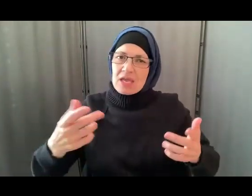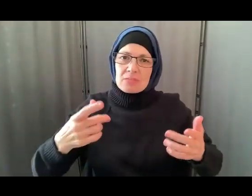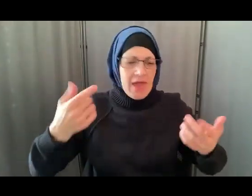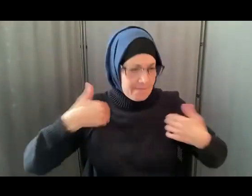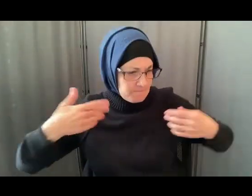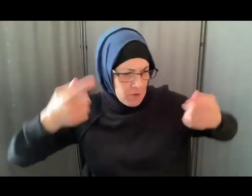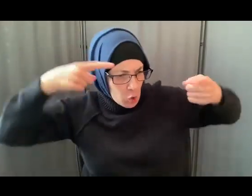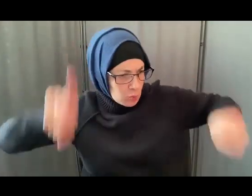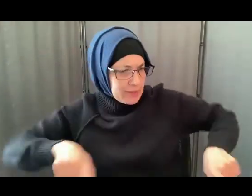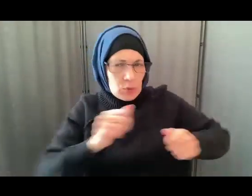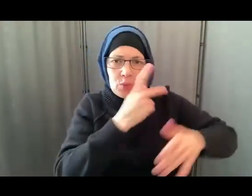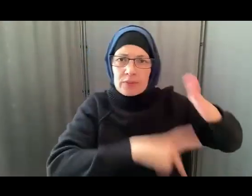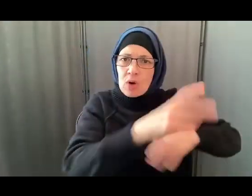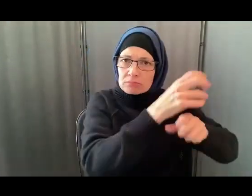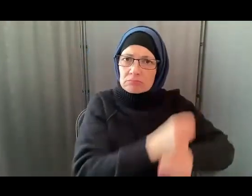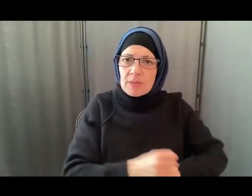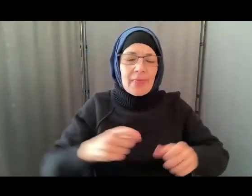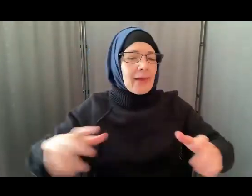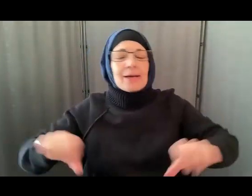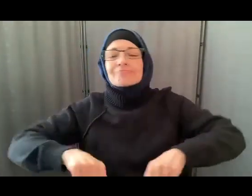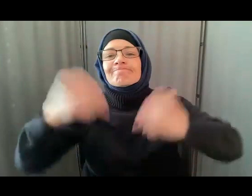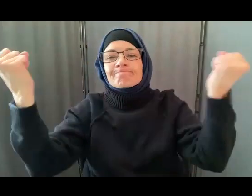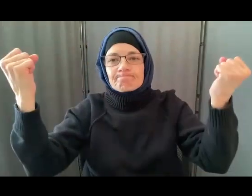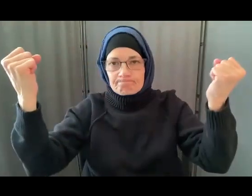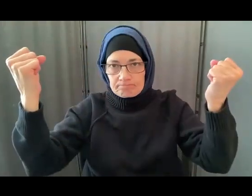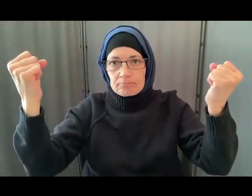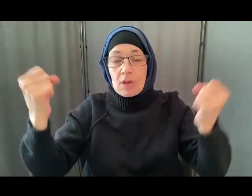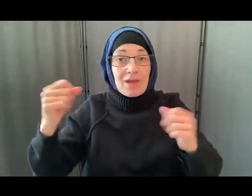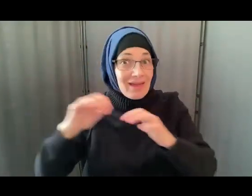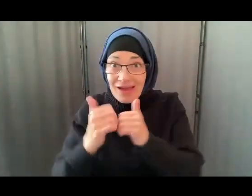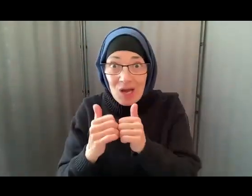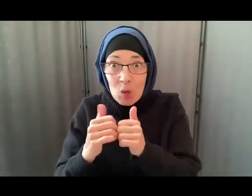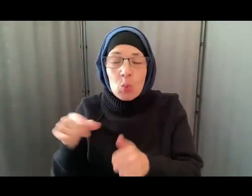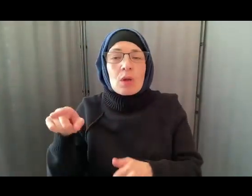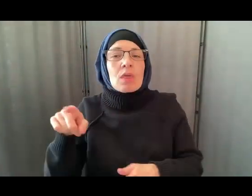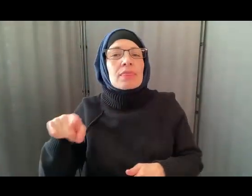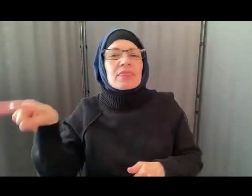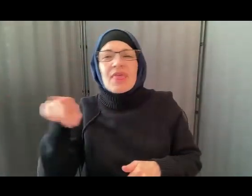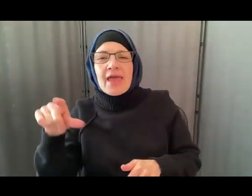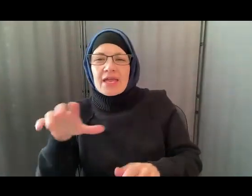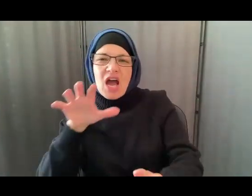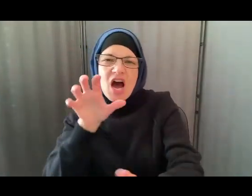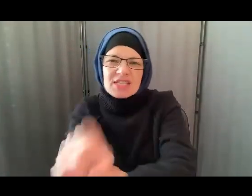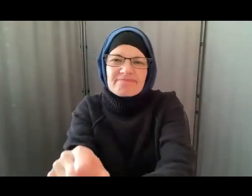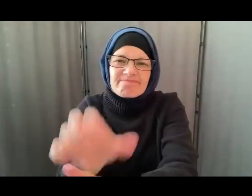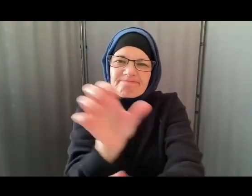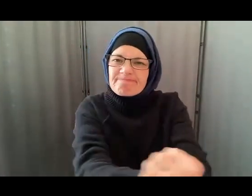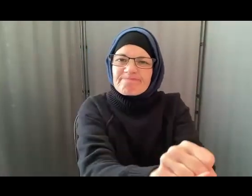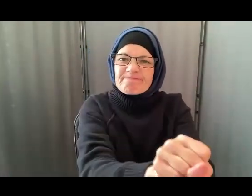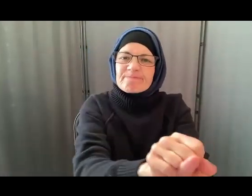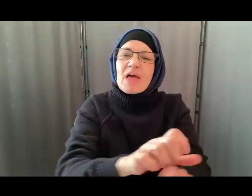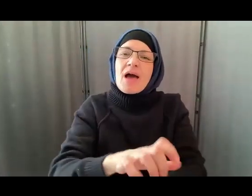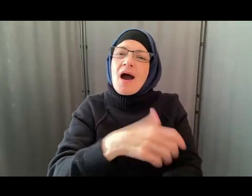They broke a truce agreement by attacking the allying tribes who allied themselves